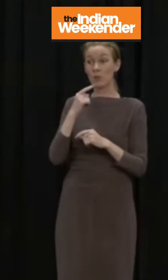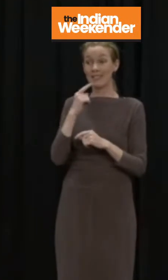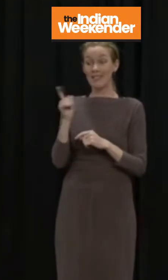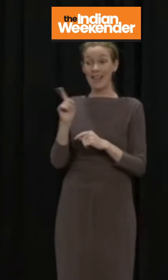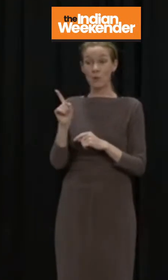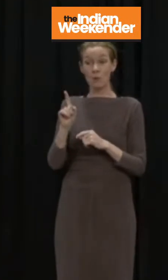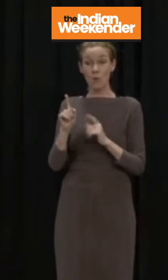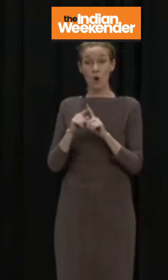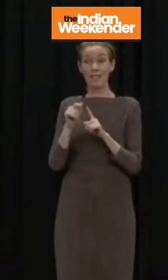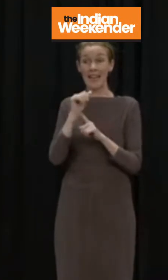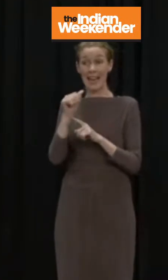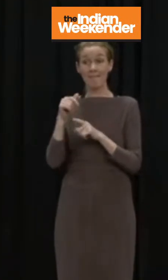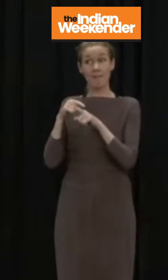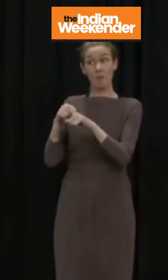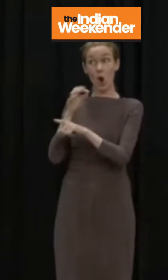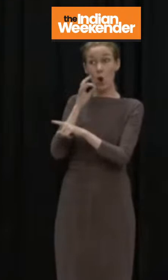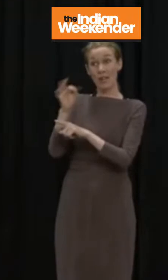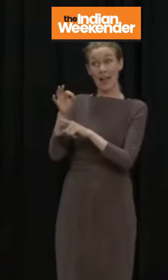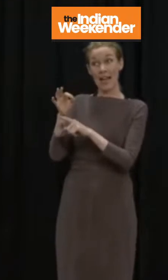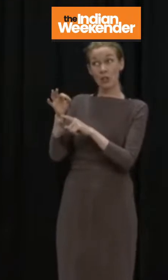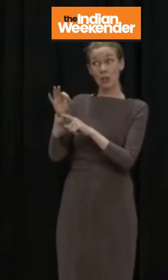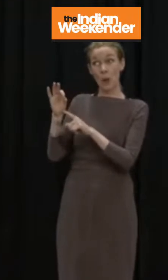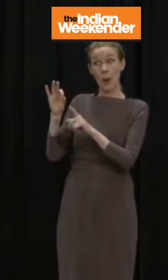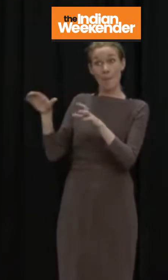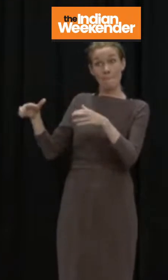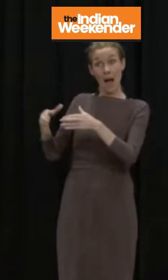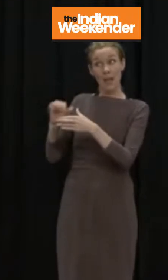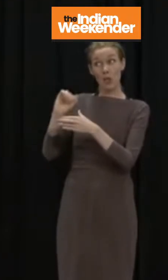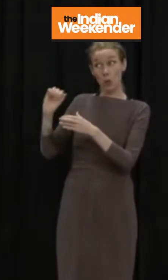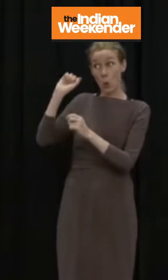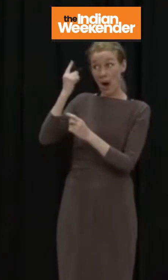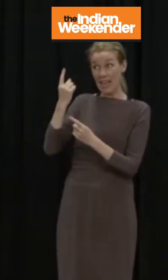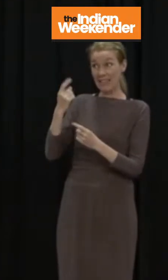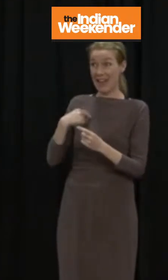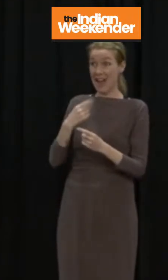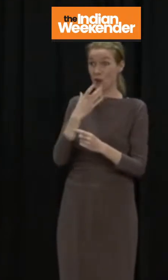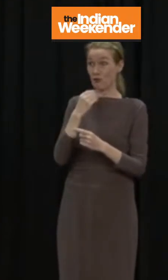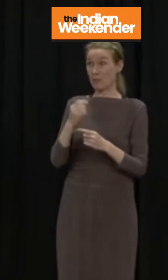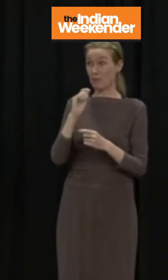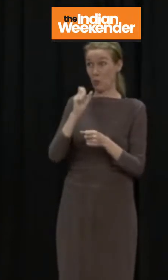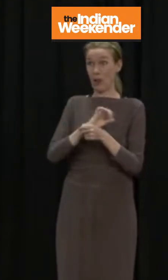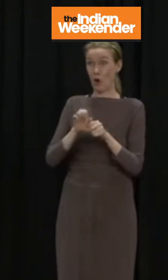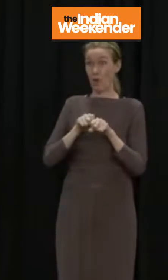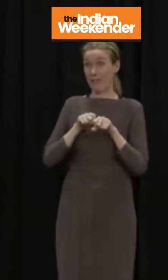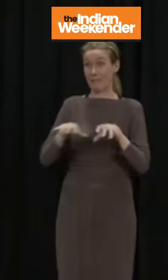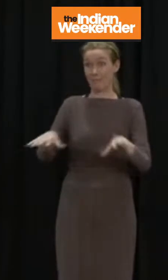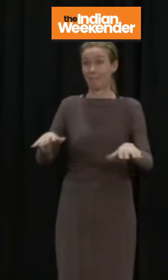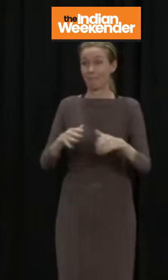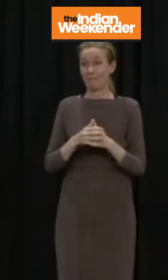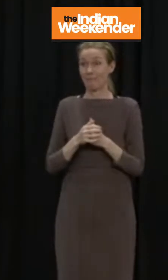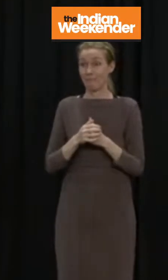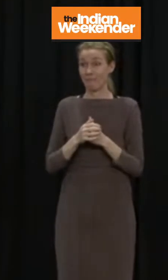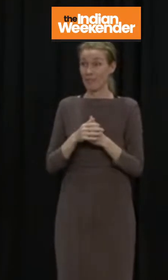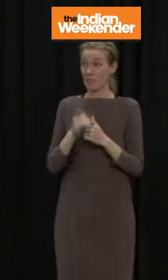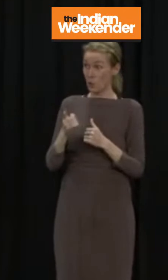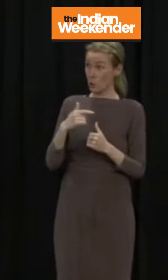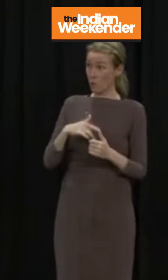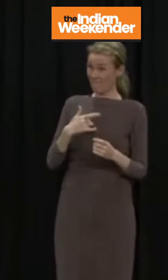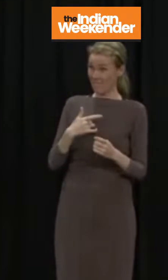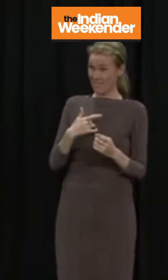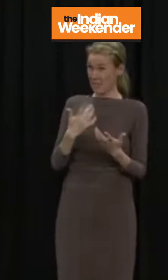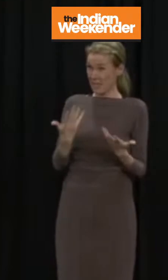How confident are you, given that the board, that numbers are sort of hanging in there, that the border's creeping south, that we're not going to get COVID for Christmas